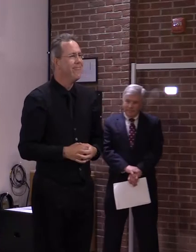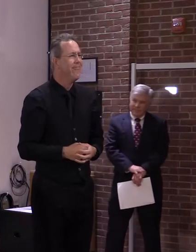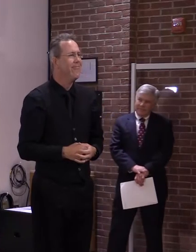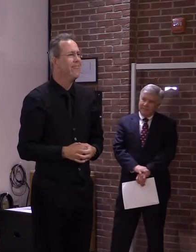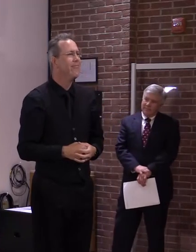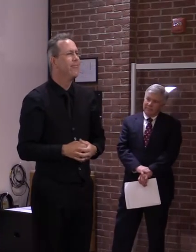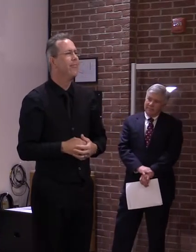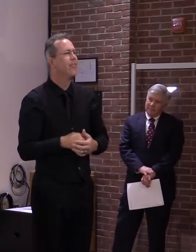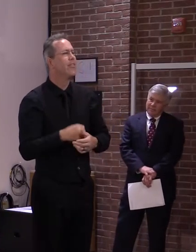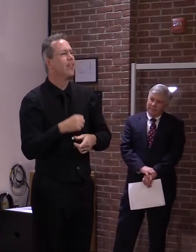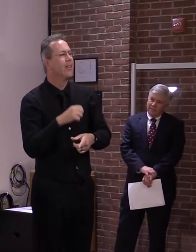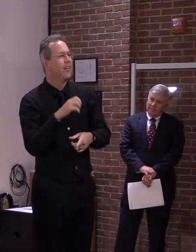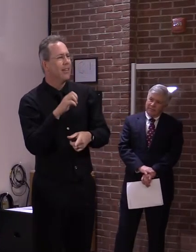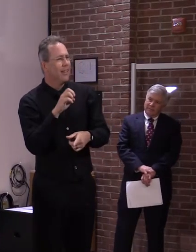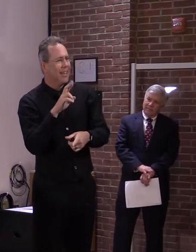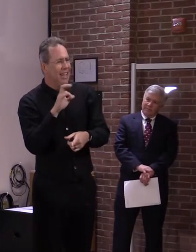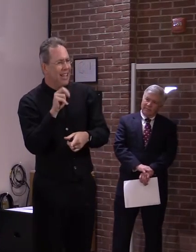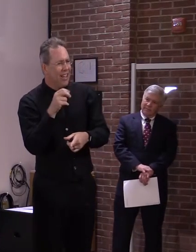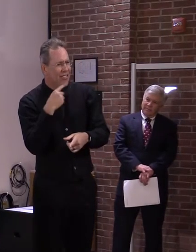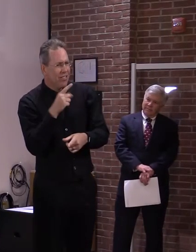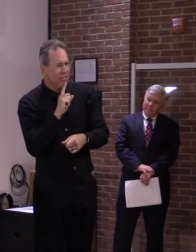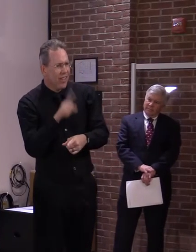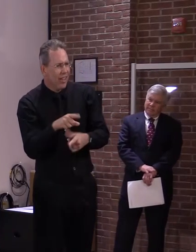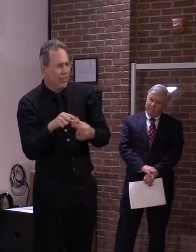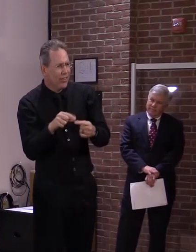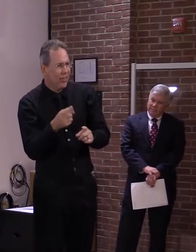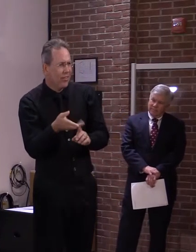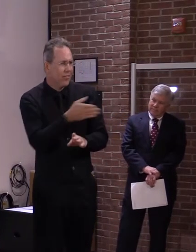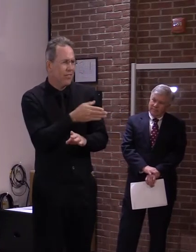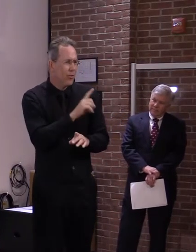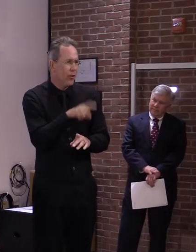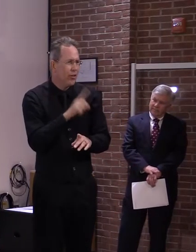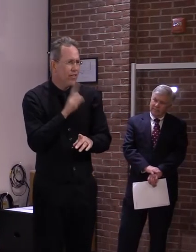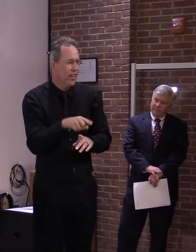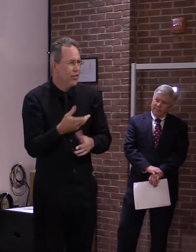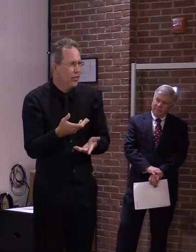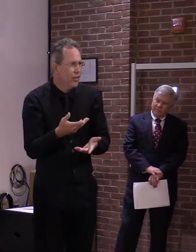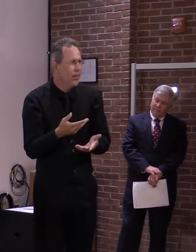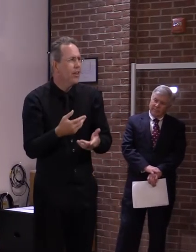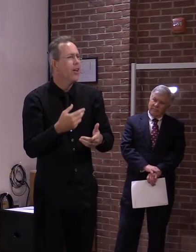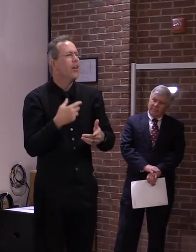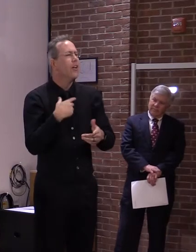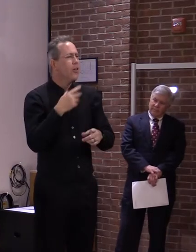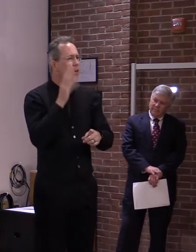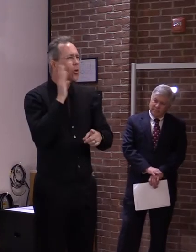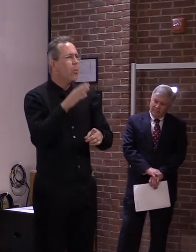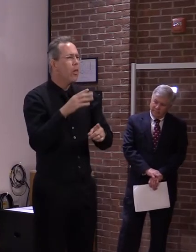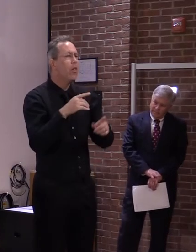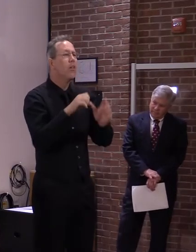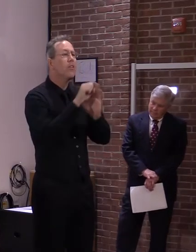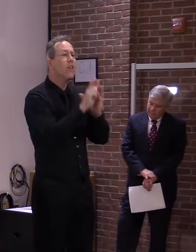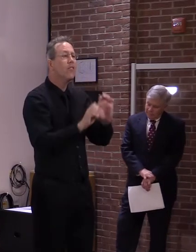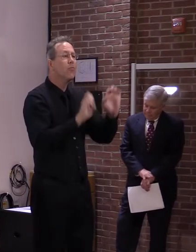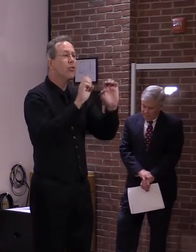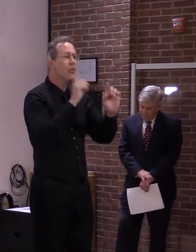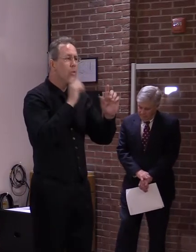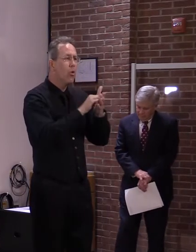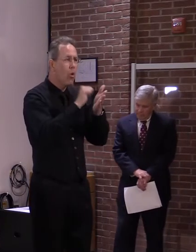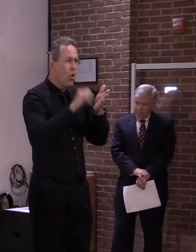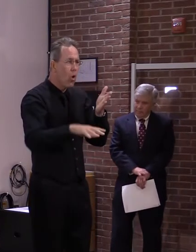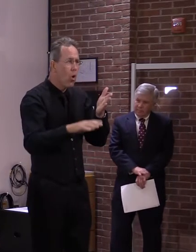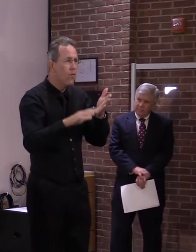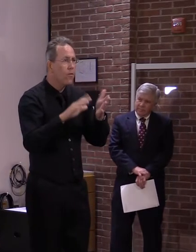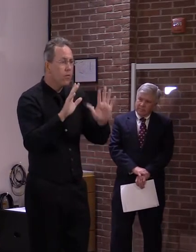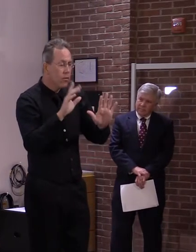said before, our intent is to end the state of emergency just as quick as possible. But there are some other factors,